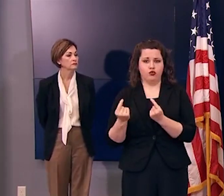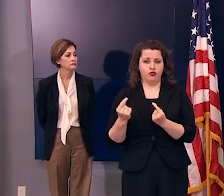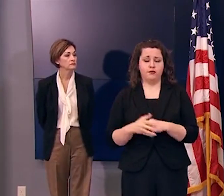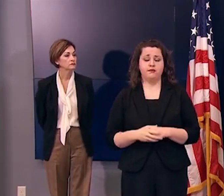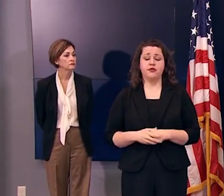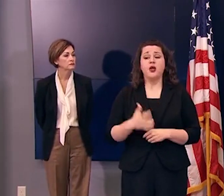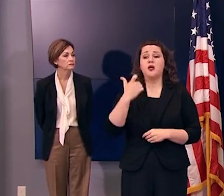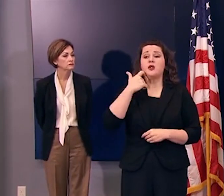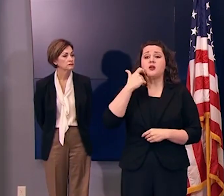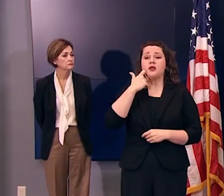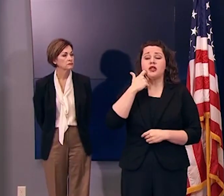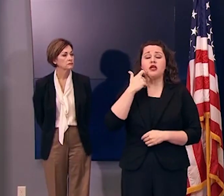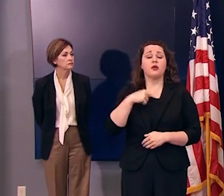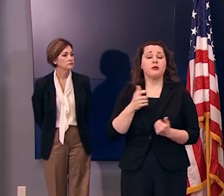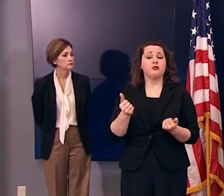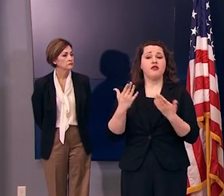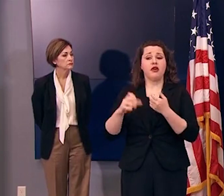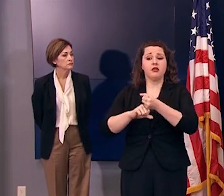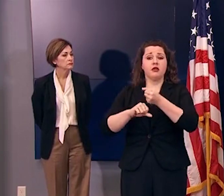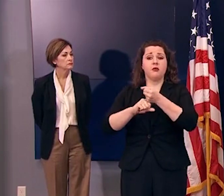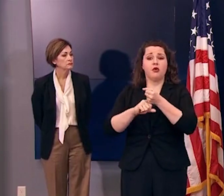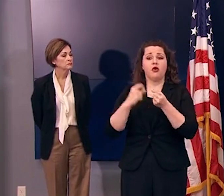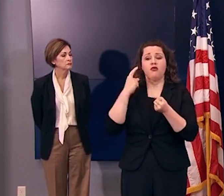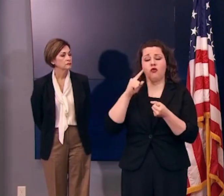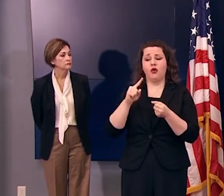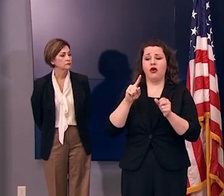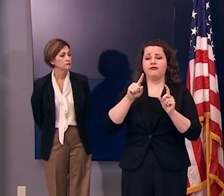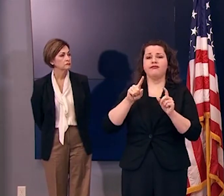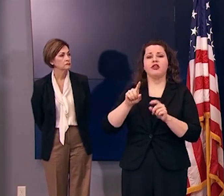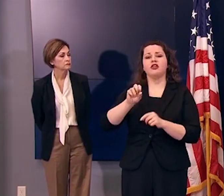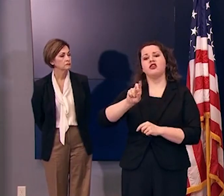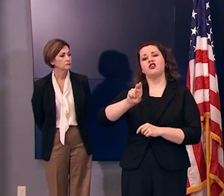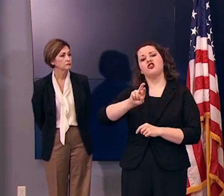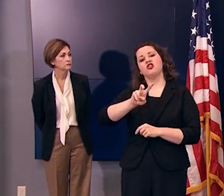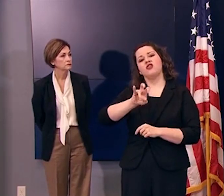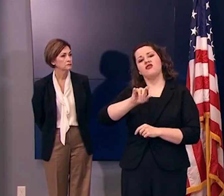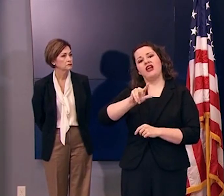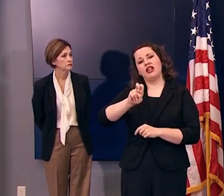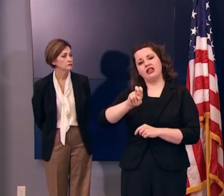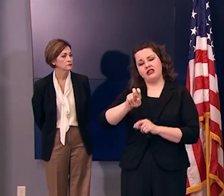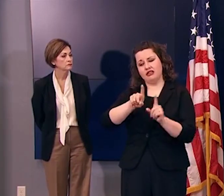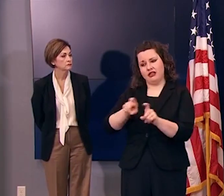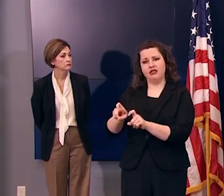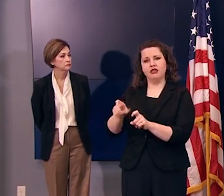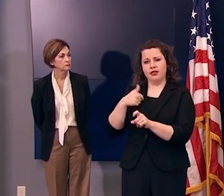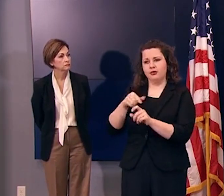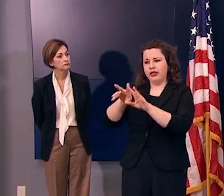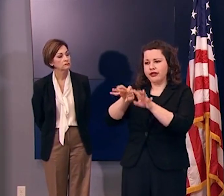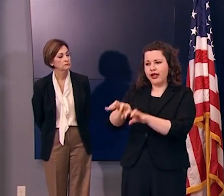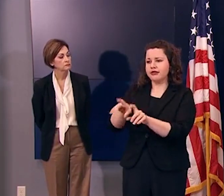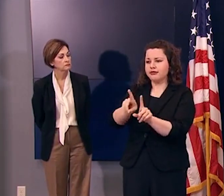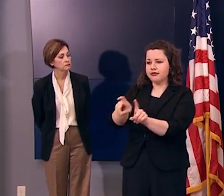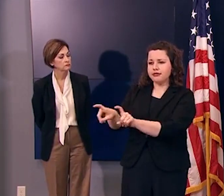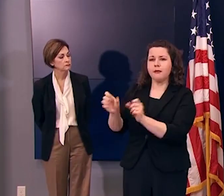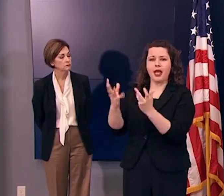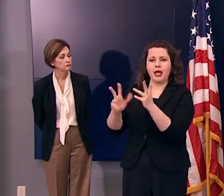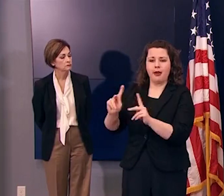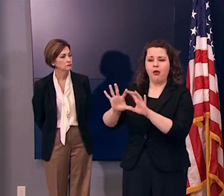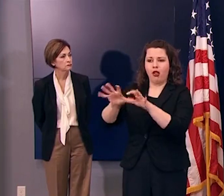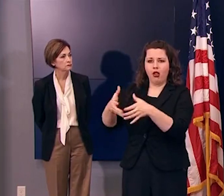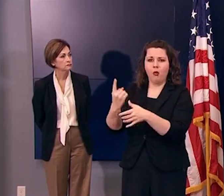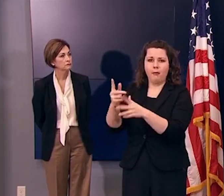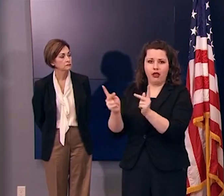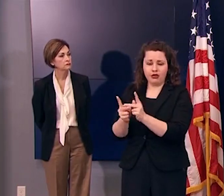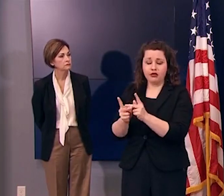More recently, we have been providing support with surveillance testing for essential workforces. This is the type of testing that helps